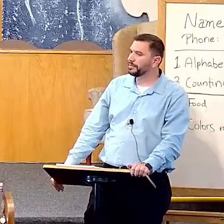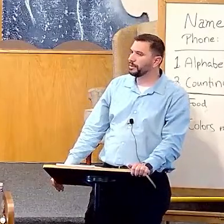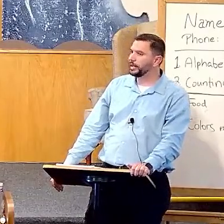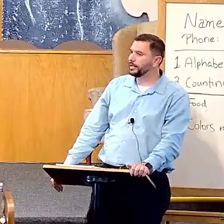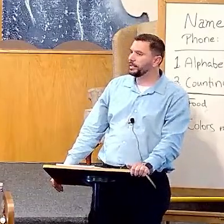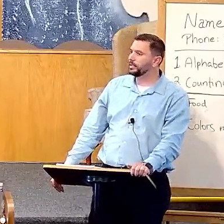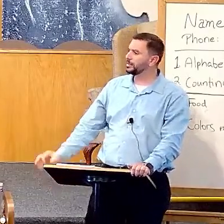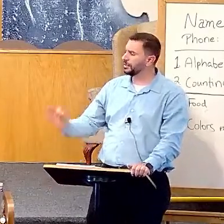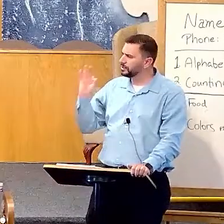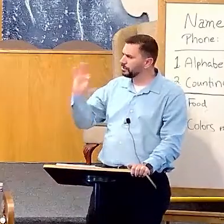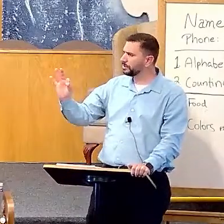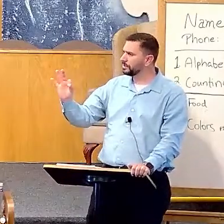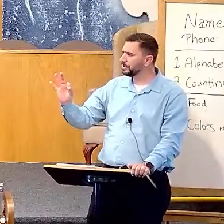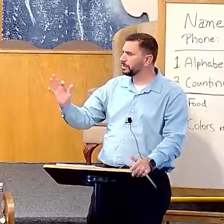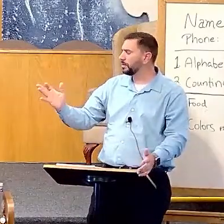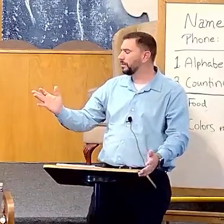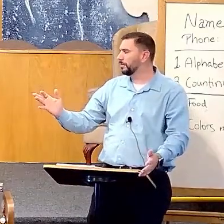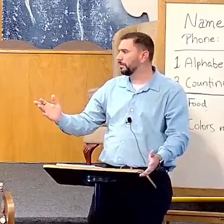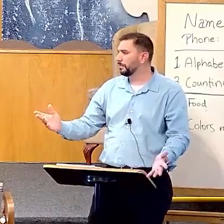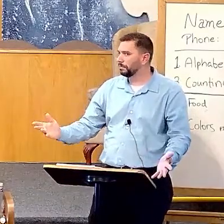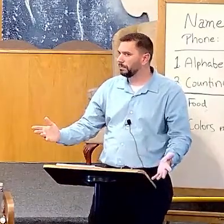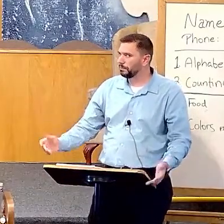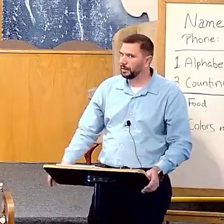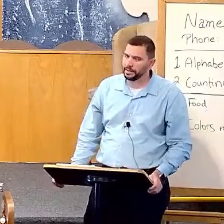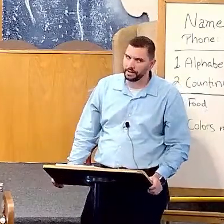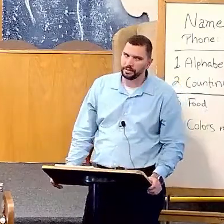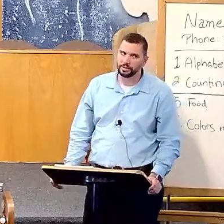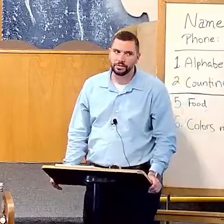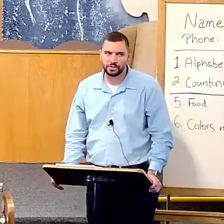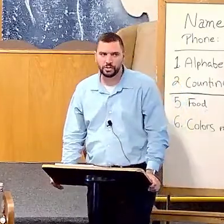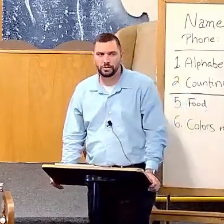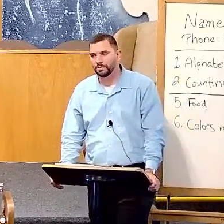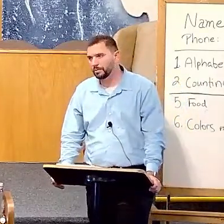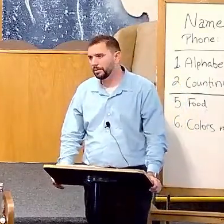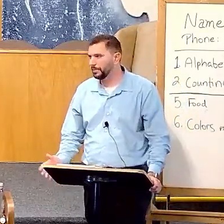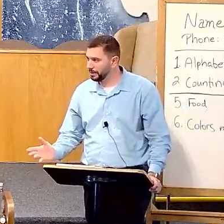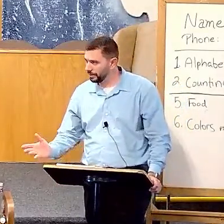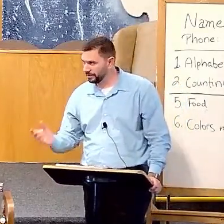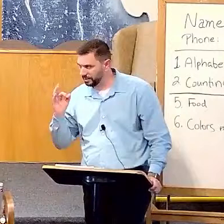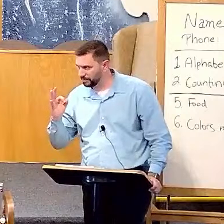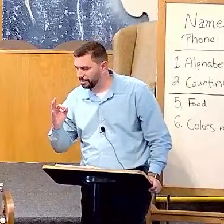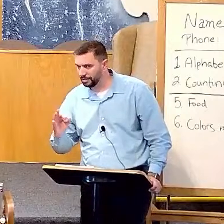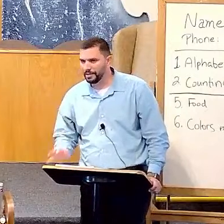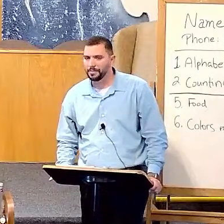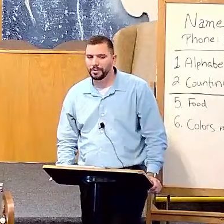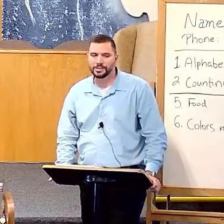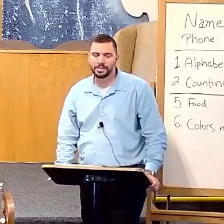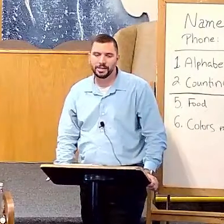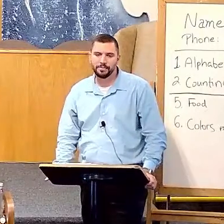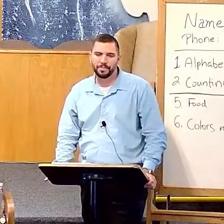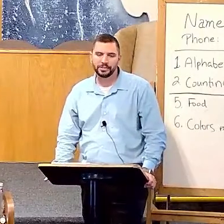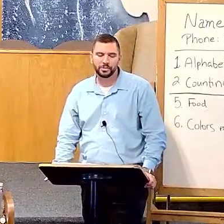China, that's an insult. I think. So, American Sign Language. But that's